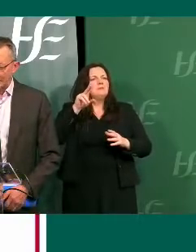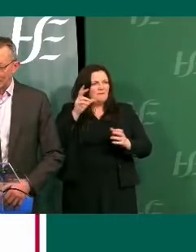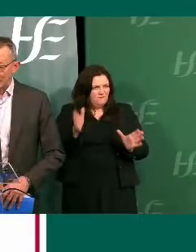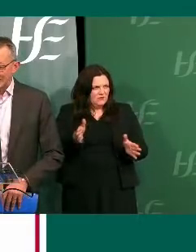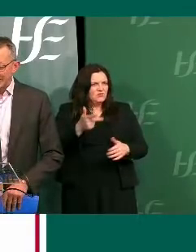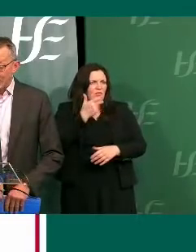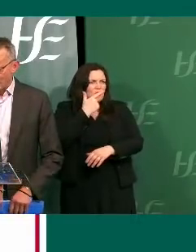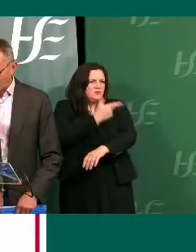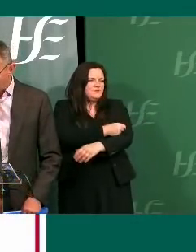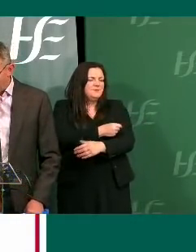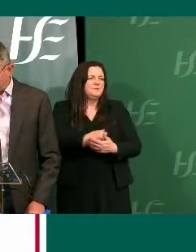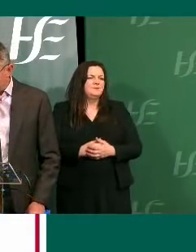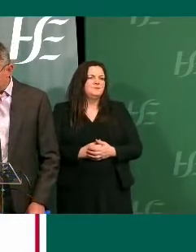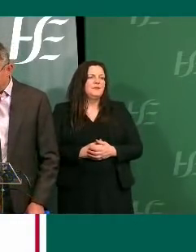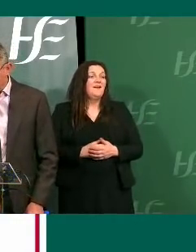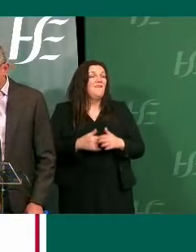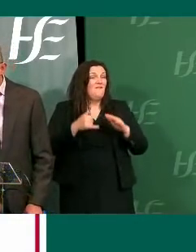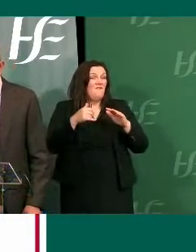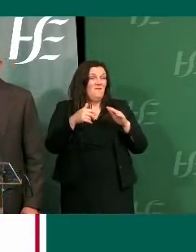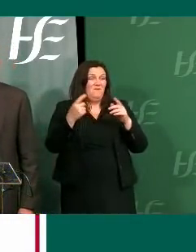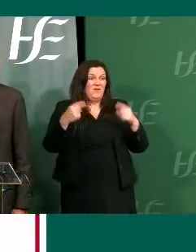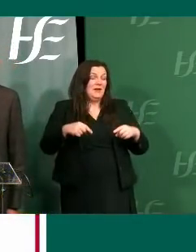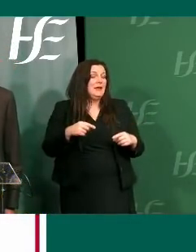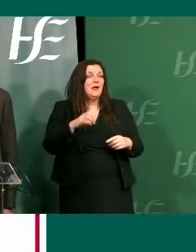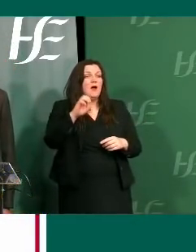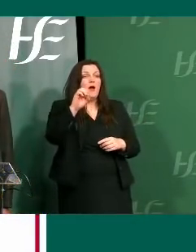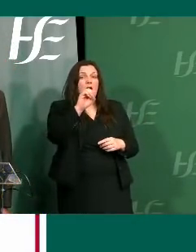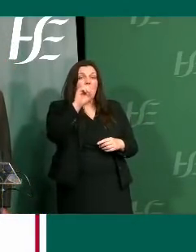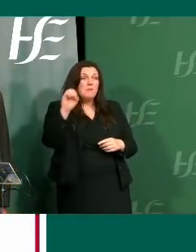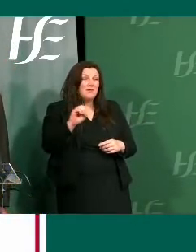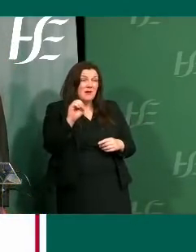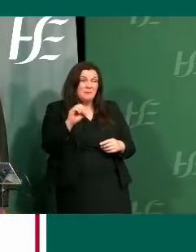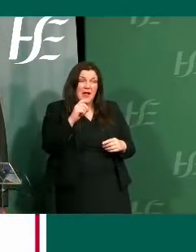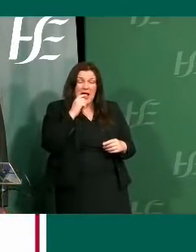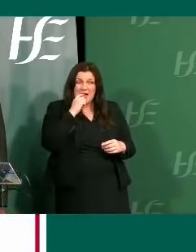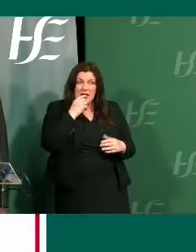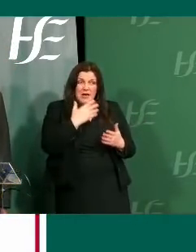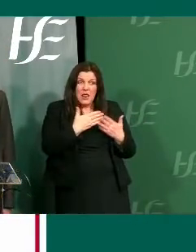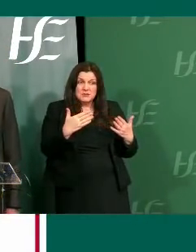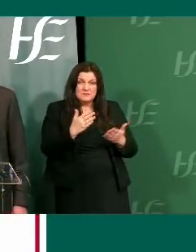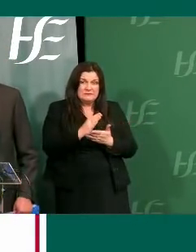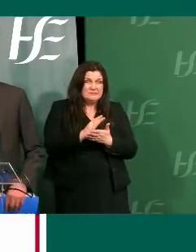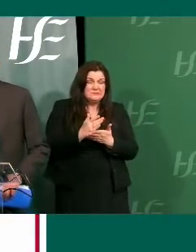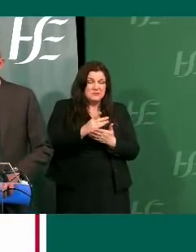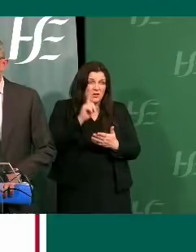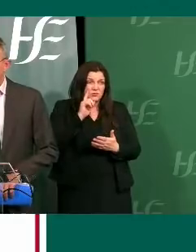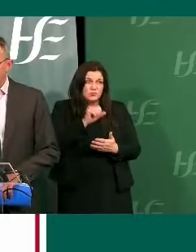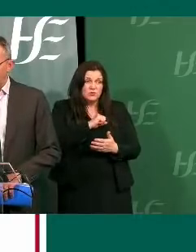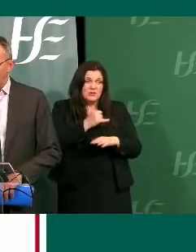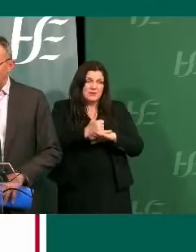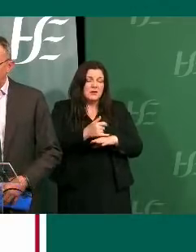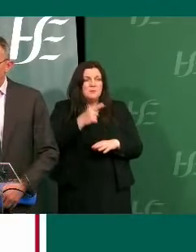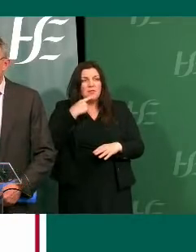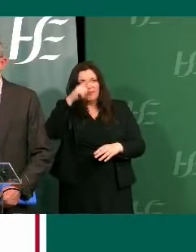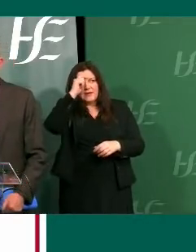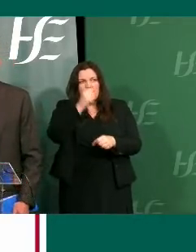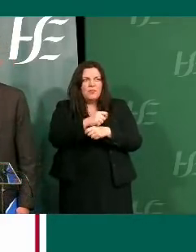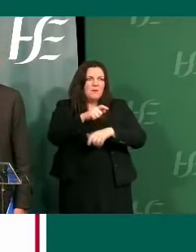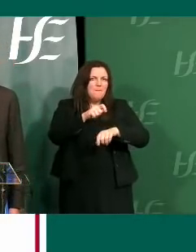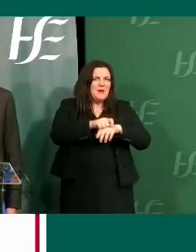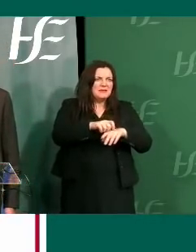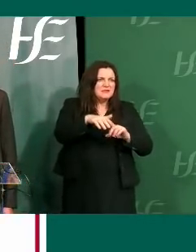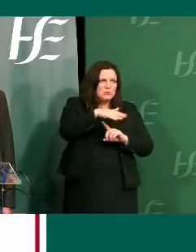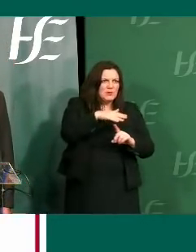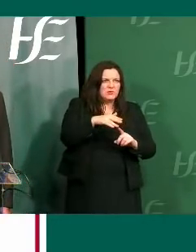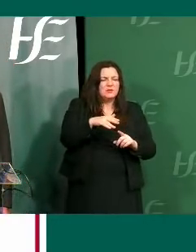Nearly finally now, Omicron, lots of uncertainty, of course, and it's certainly looking at the best versus worst case scenario. It certainly seems more